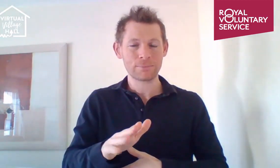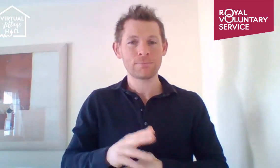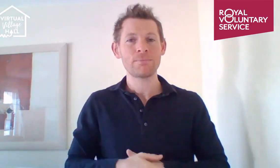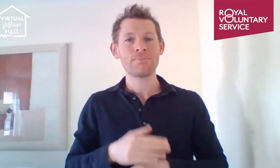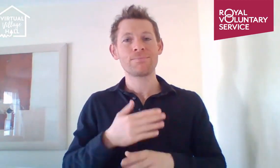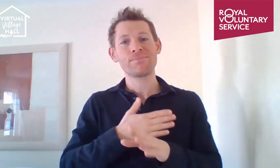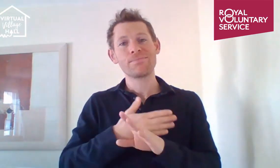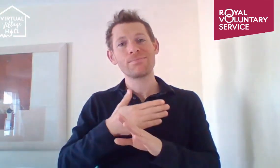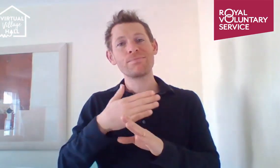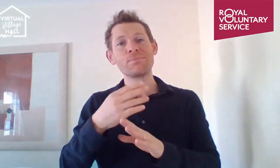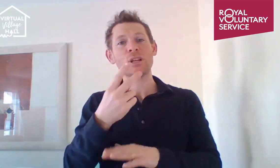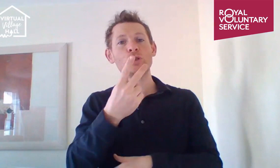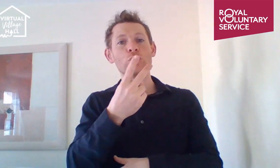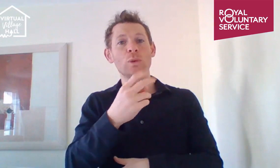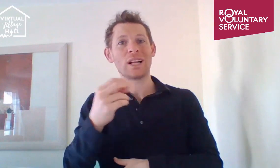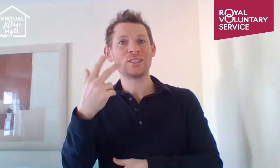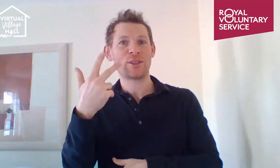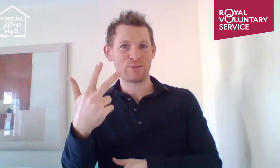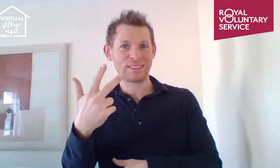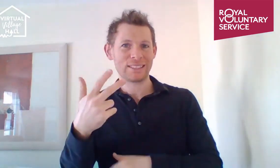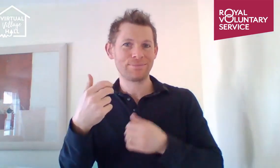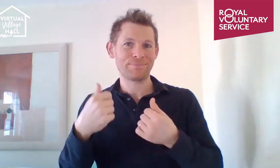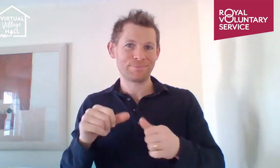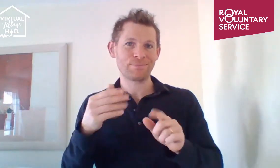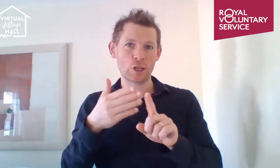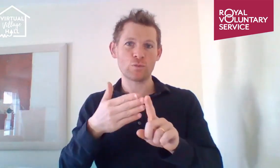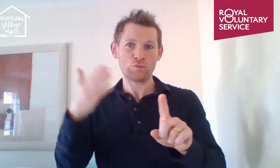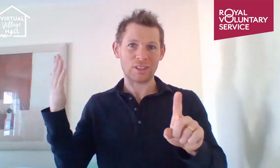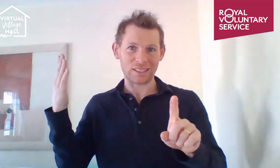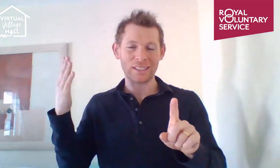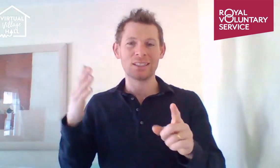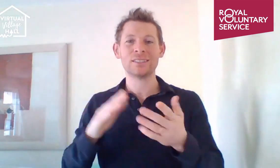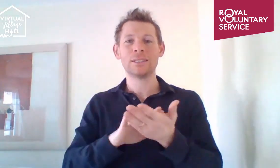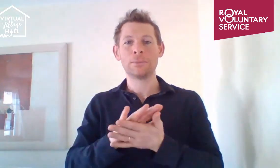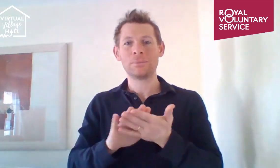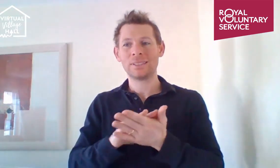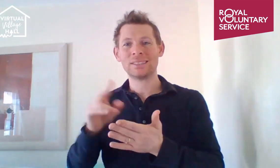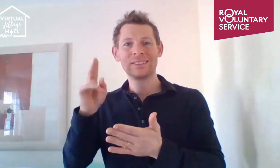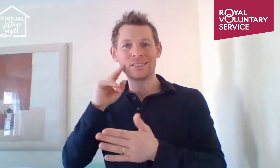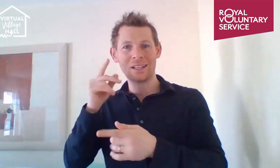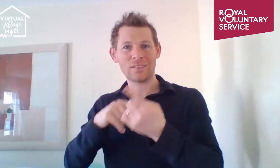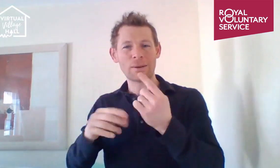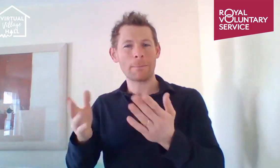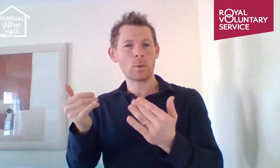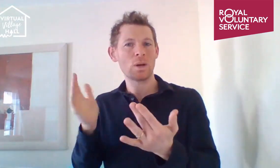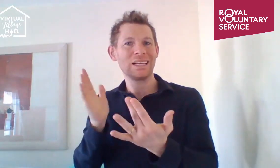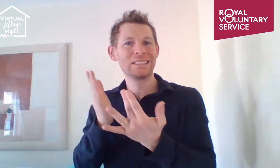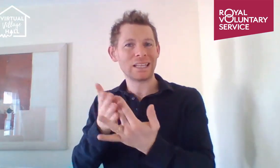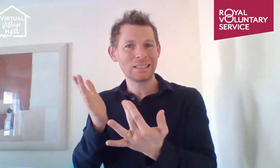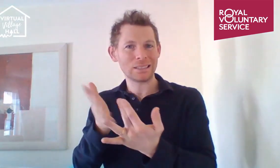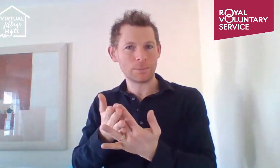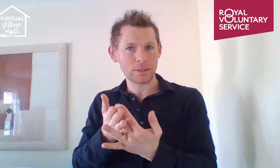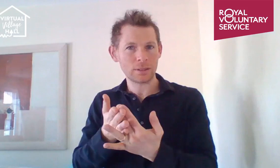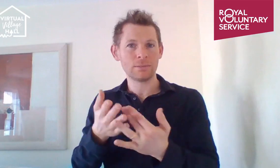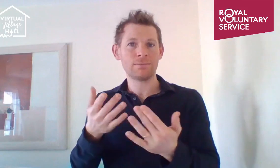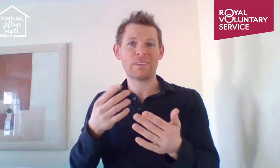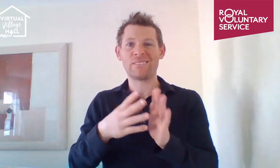get sign language back into schools. In 2003, that was recognised, and deaf people then were granted